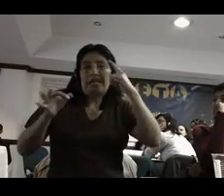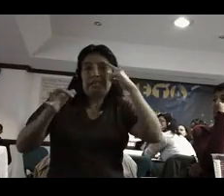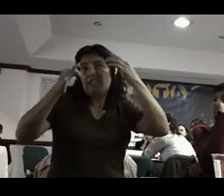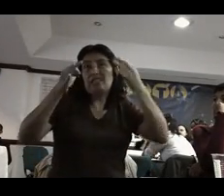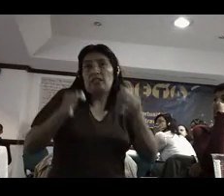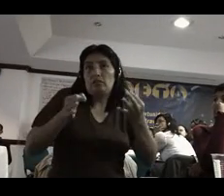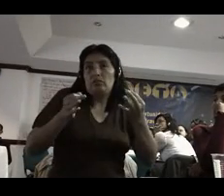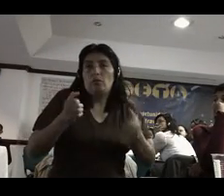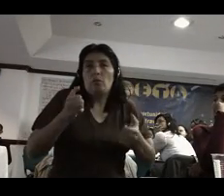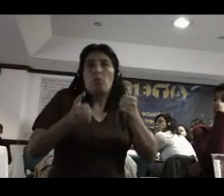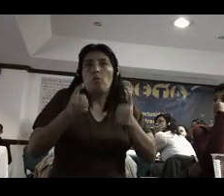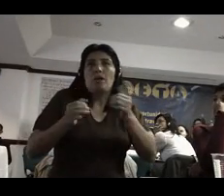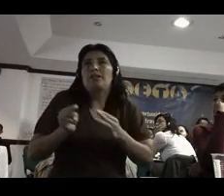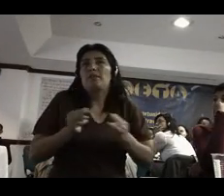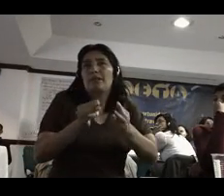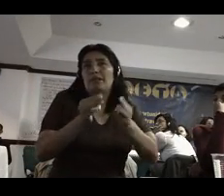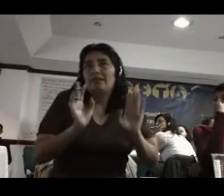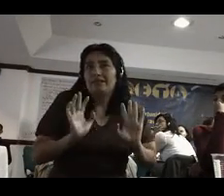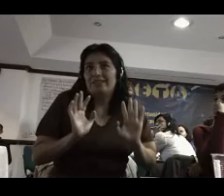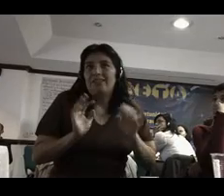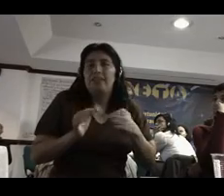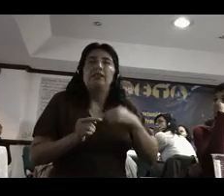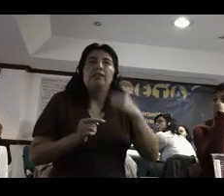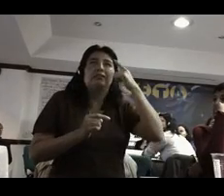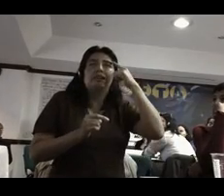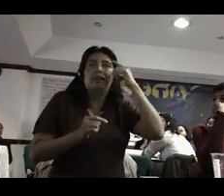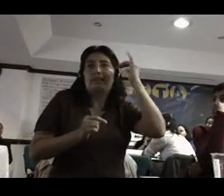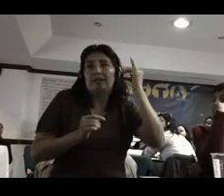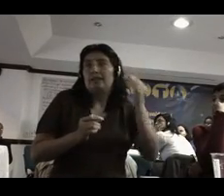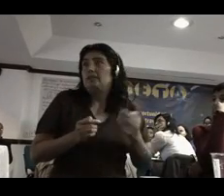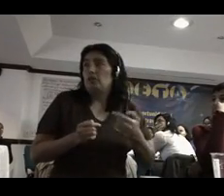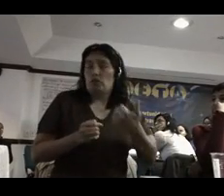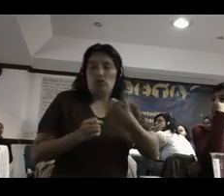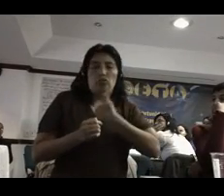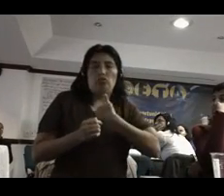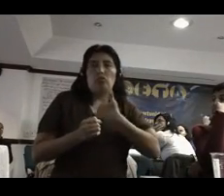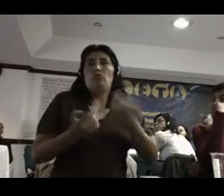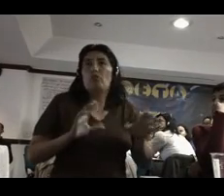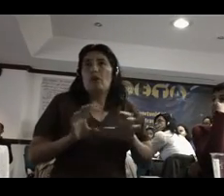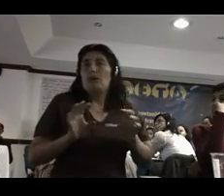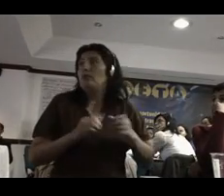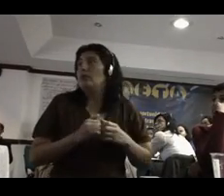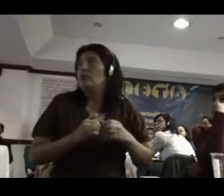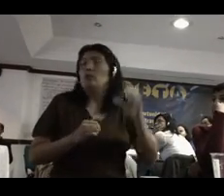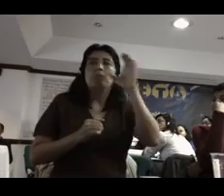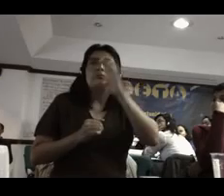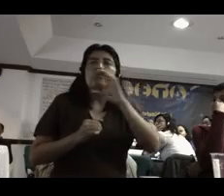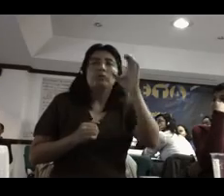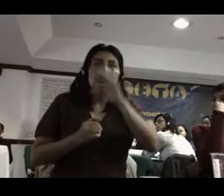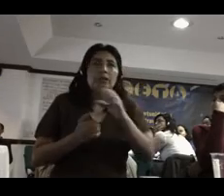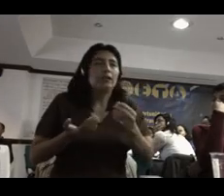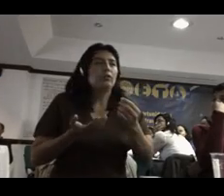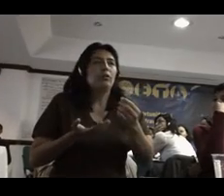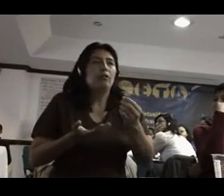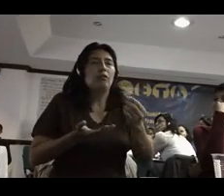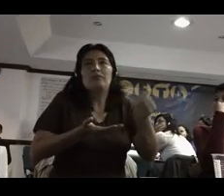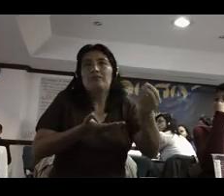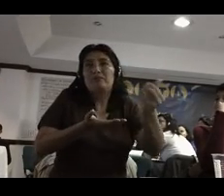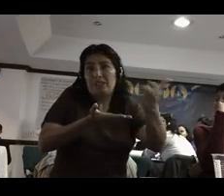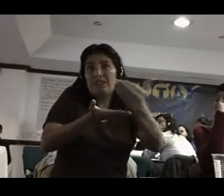this. And I do that more in my discussions with the funder than I do with you. So what happens is it does not